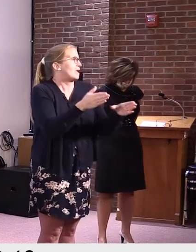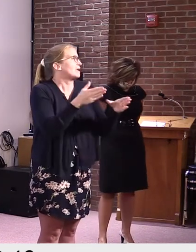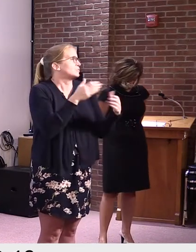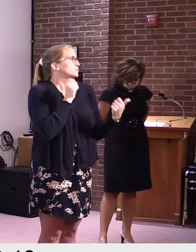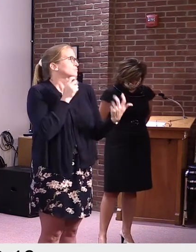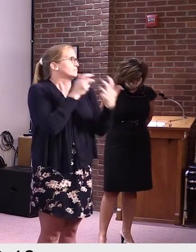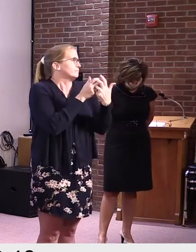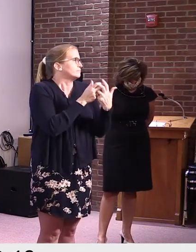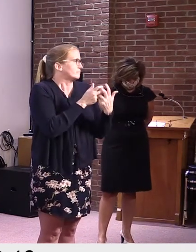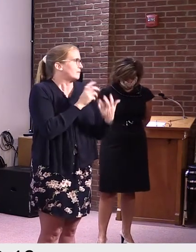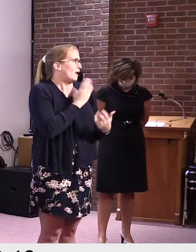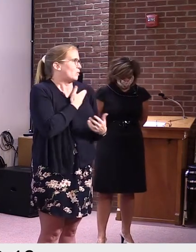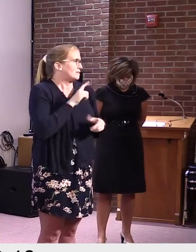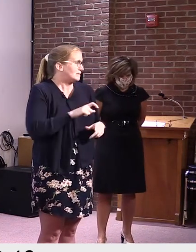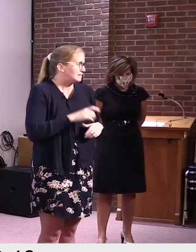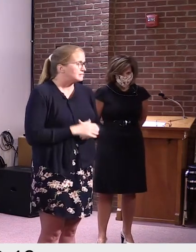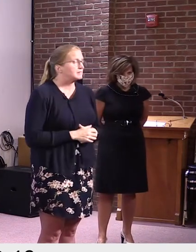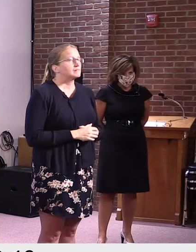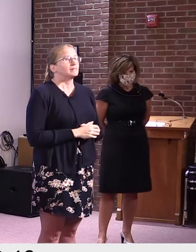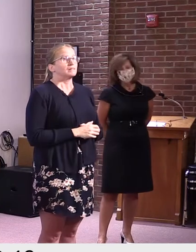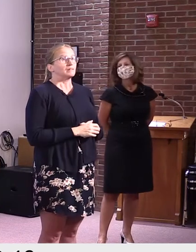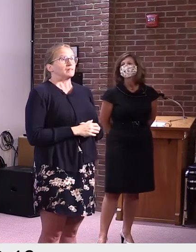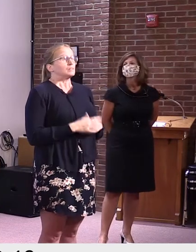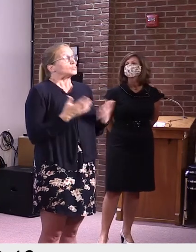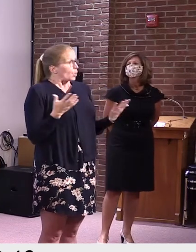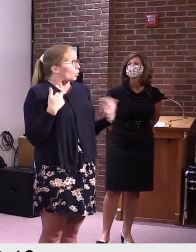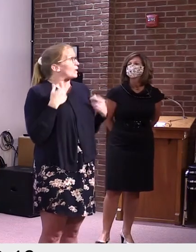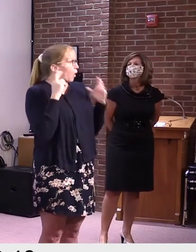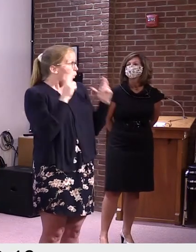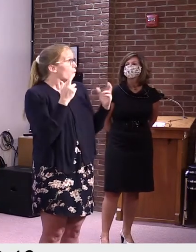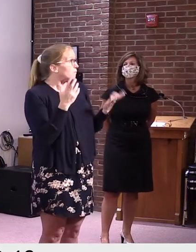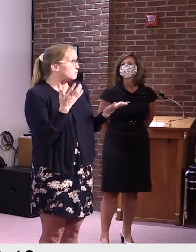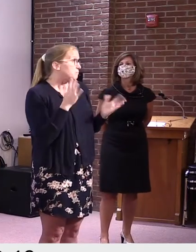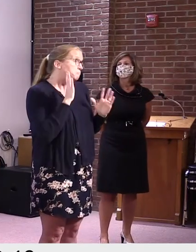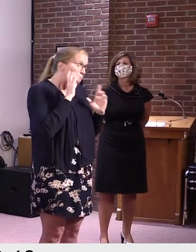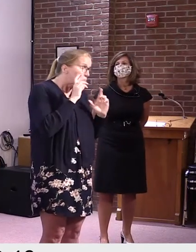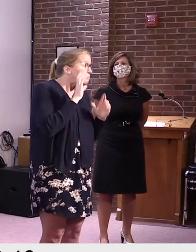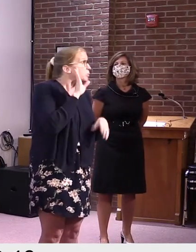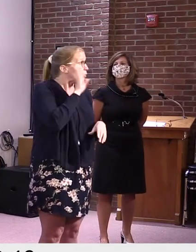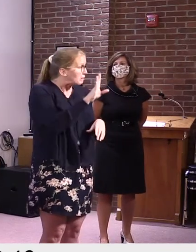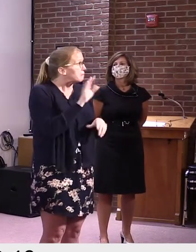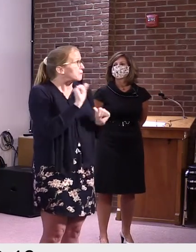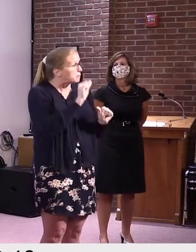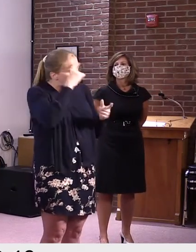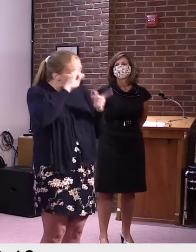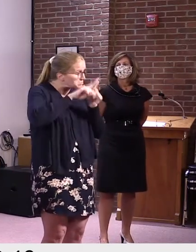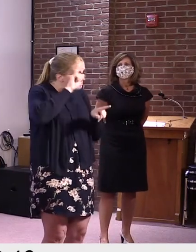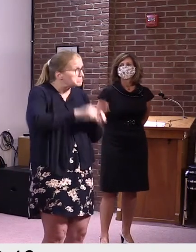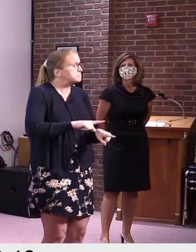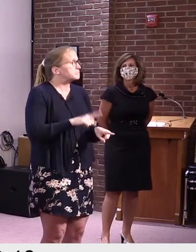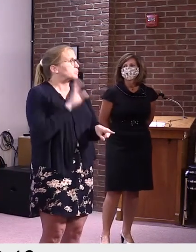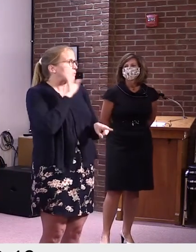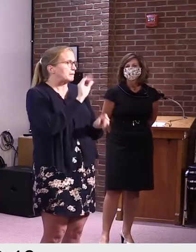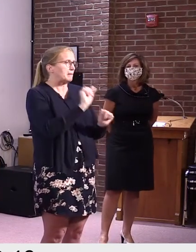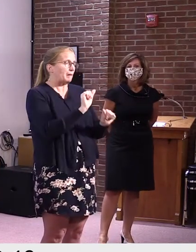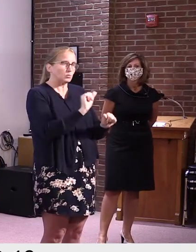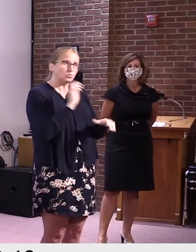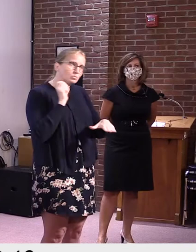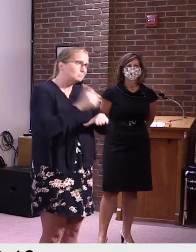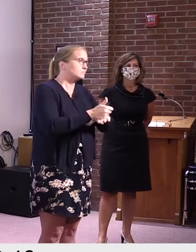Vermonters. We, again, are hopeful that we'll be able to implement some of